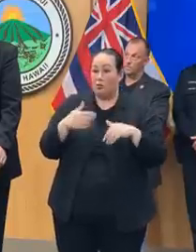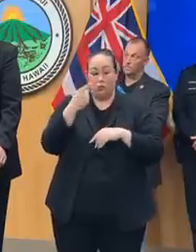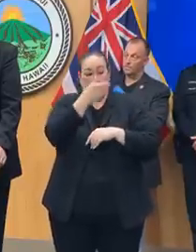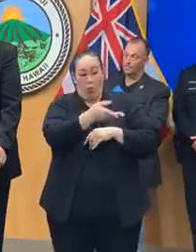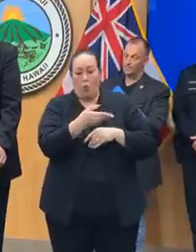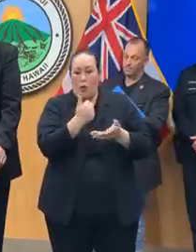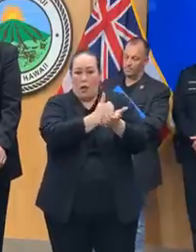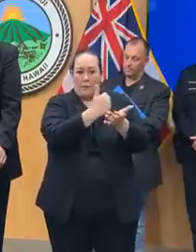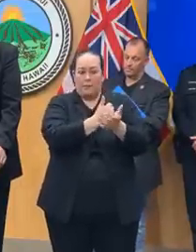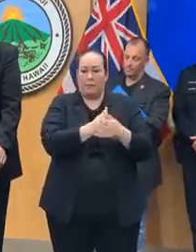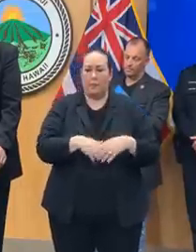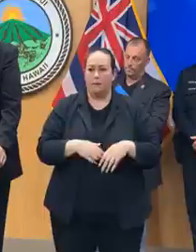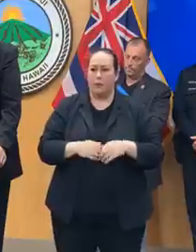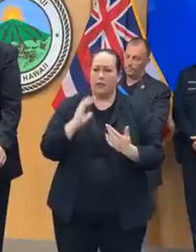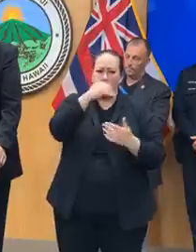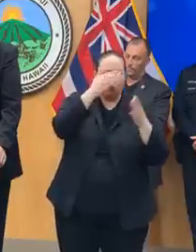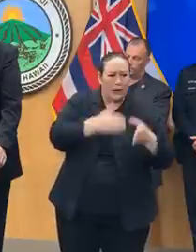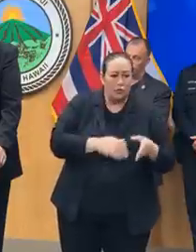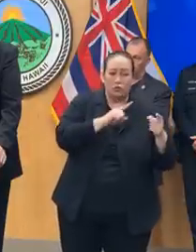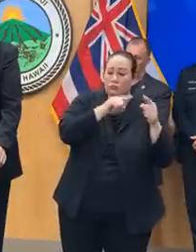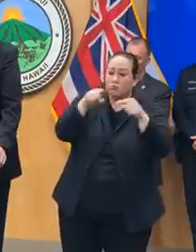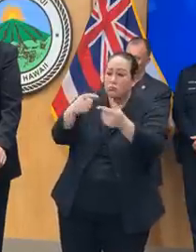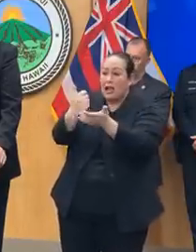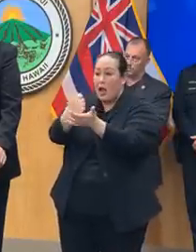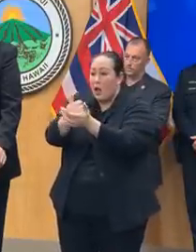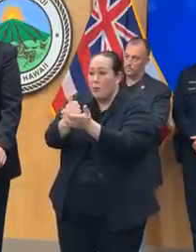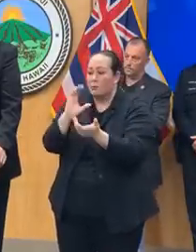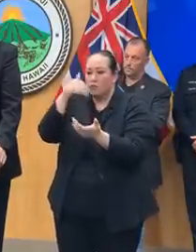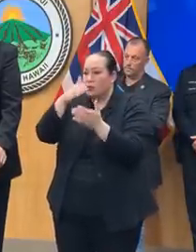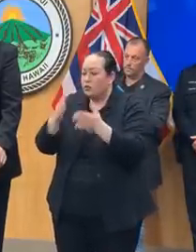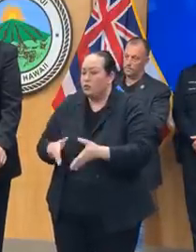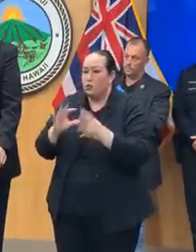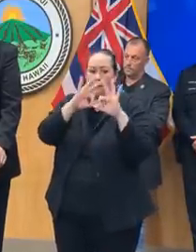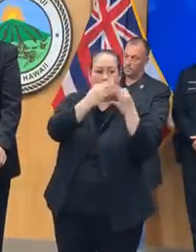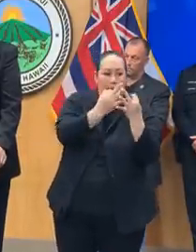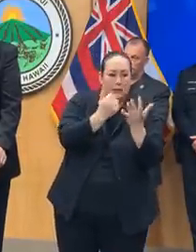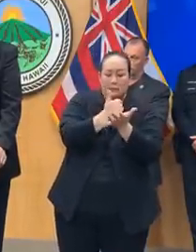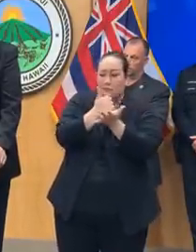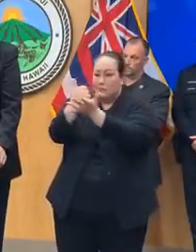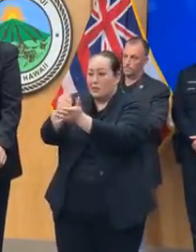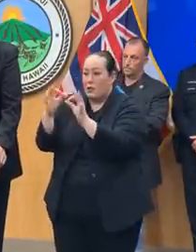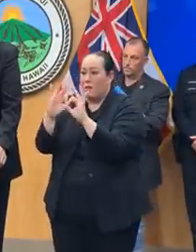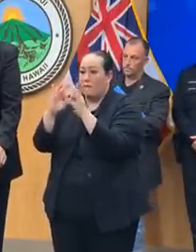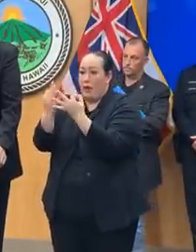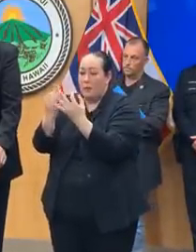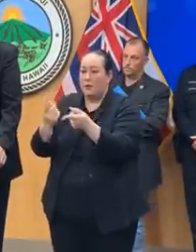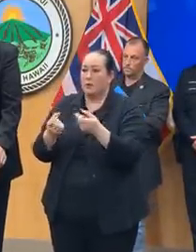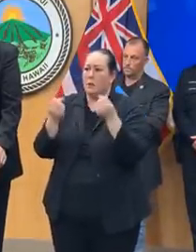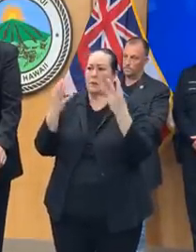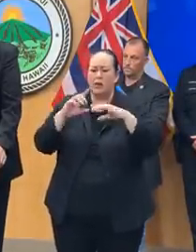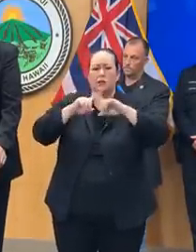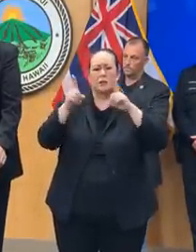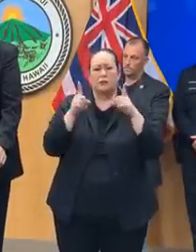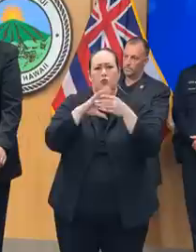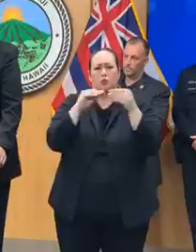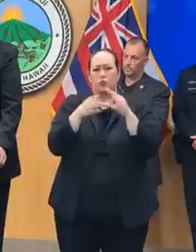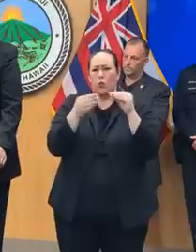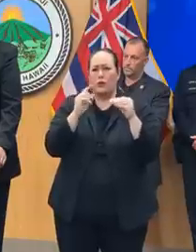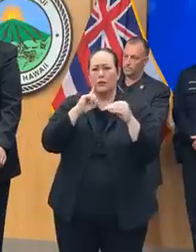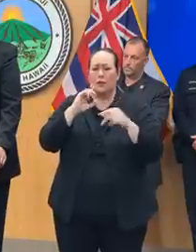strangers, families helping families. In the days ahead, there will be more extraordinary stories we'll reveal to you of